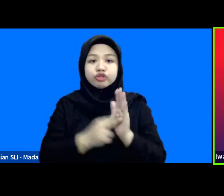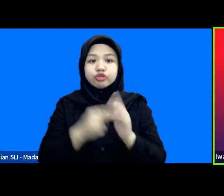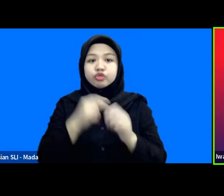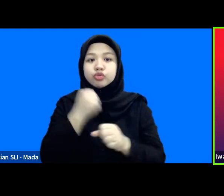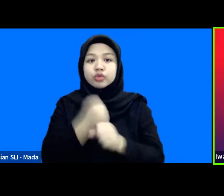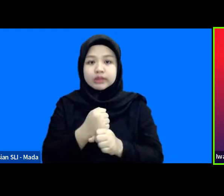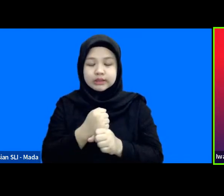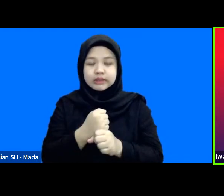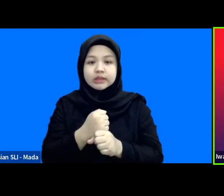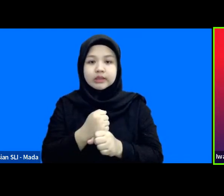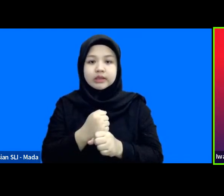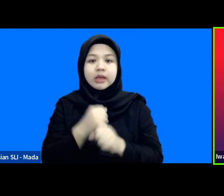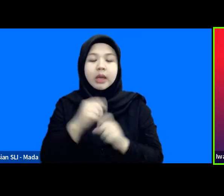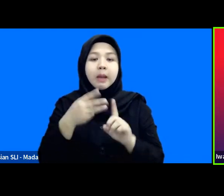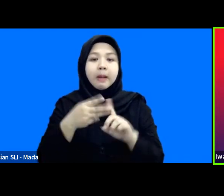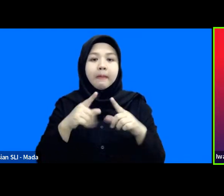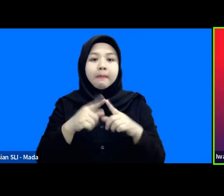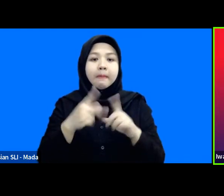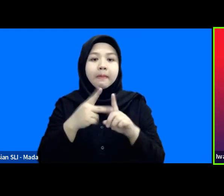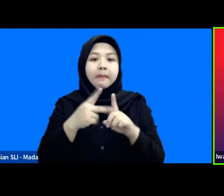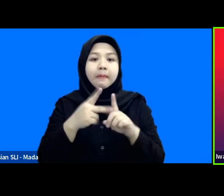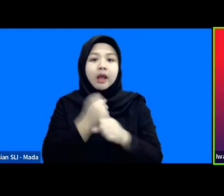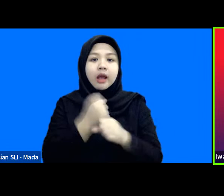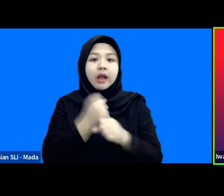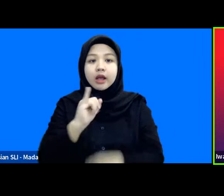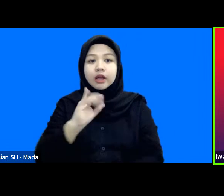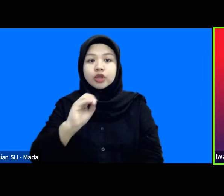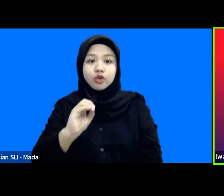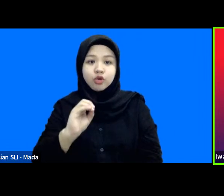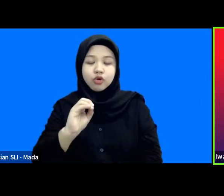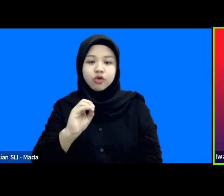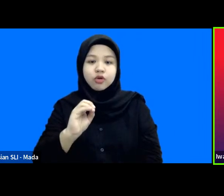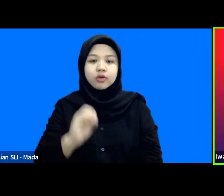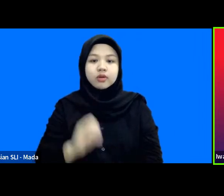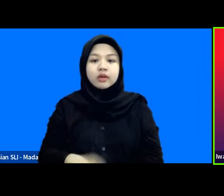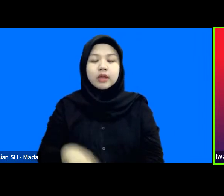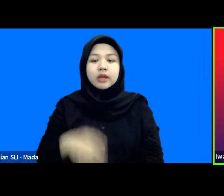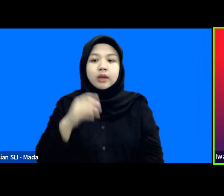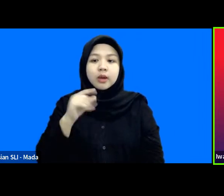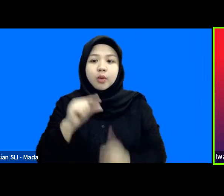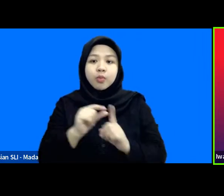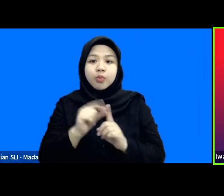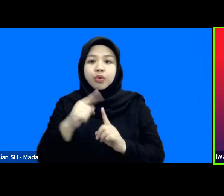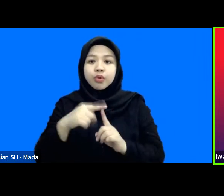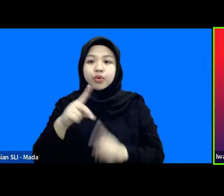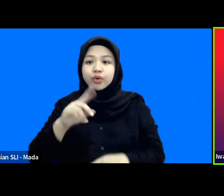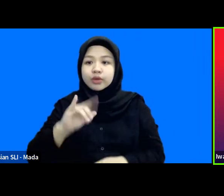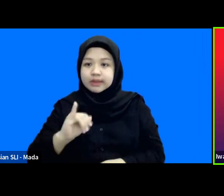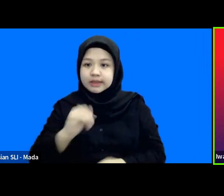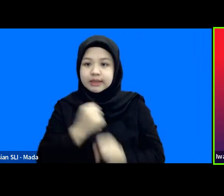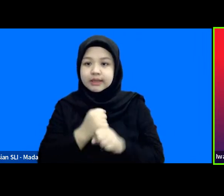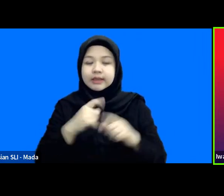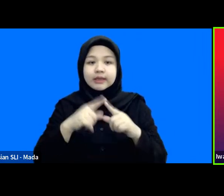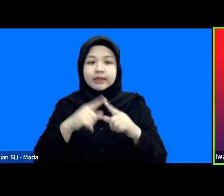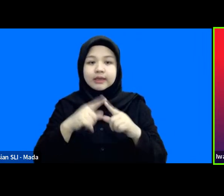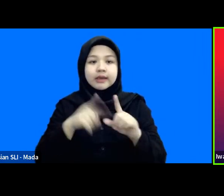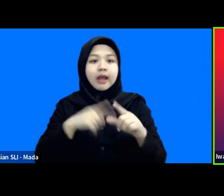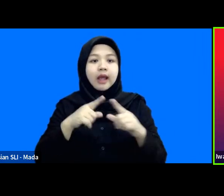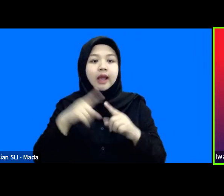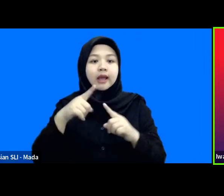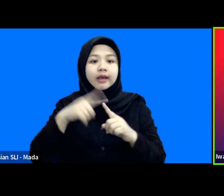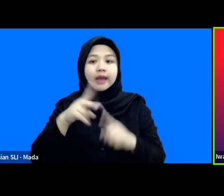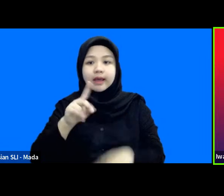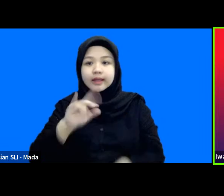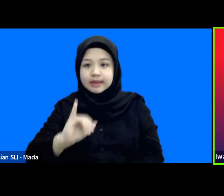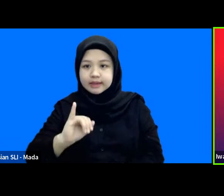Rene Raya, Dr. Jigar Jogja, Ms. Emma Wagner, all the guests, participants, colleagues,